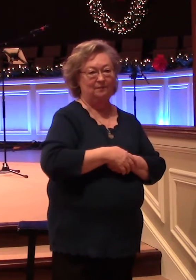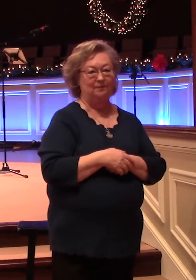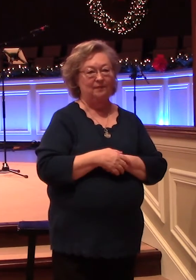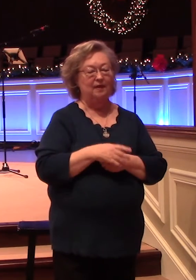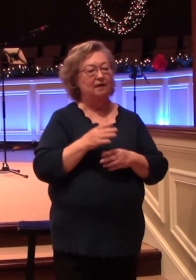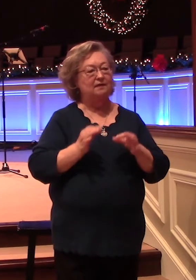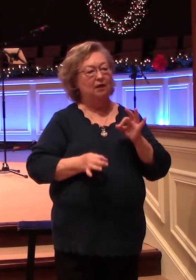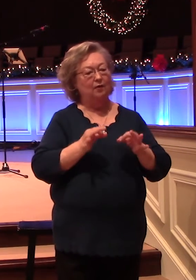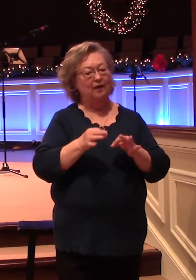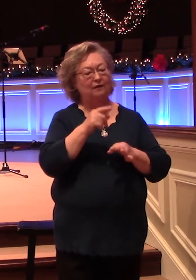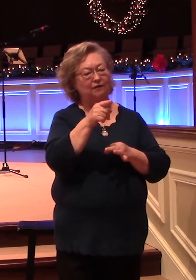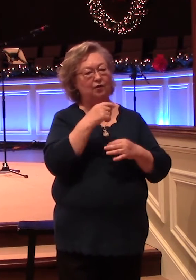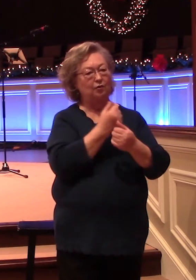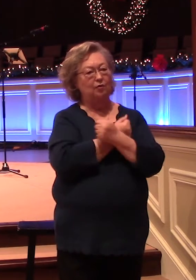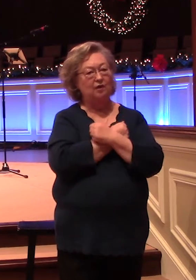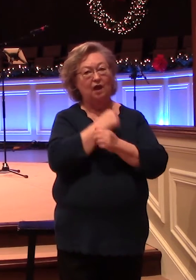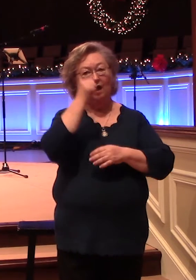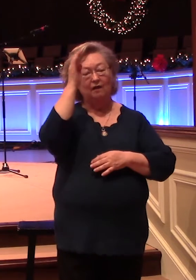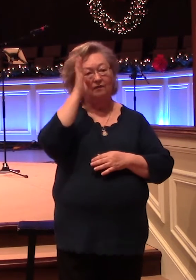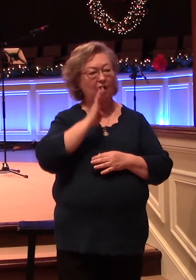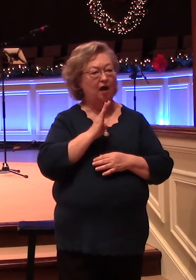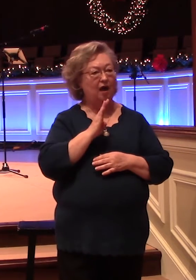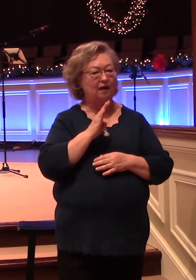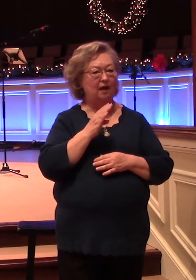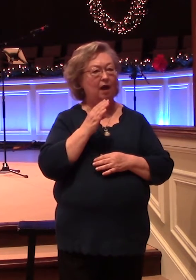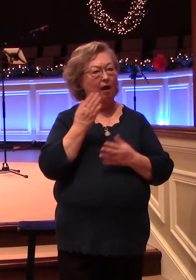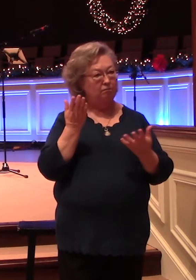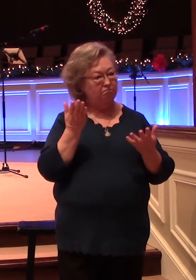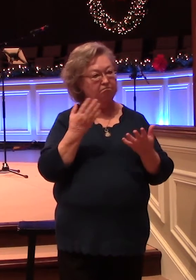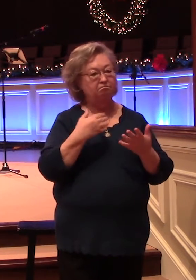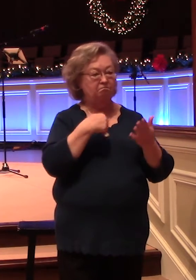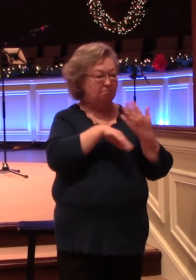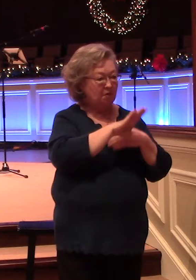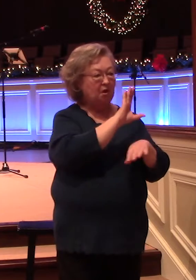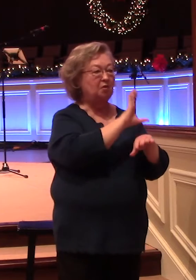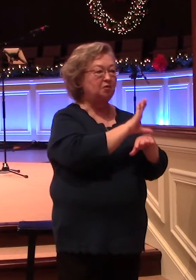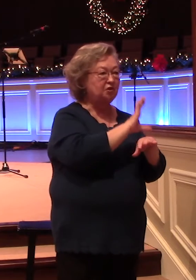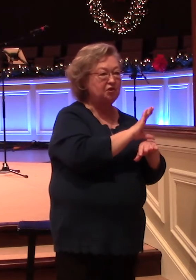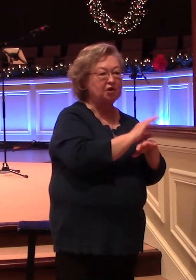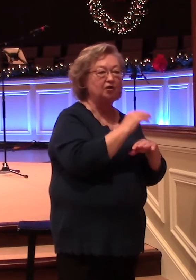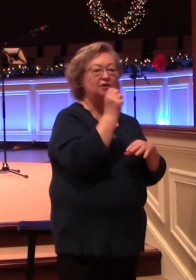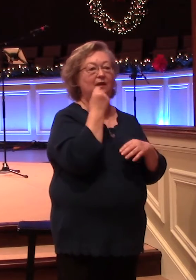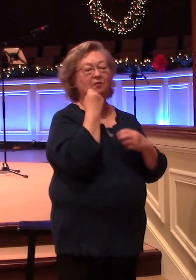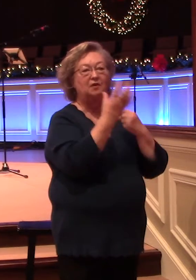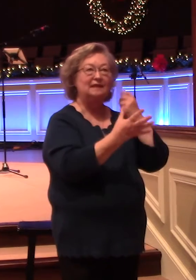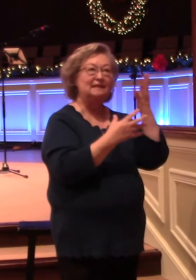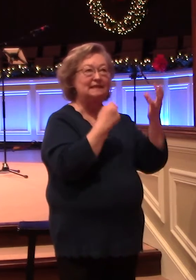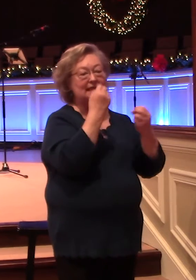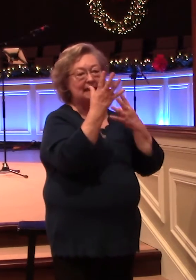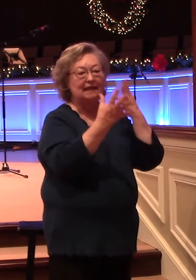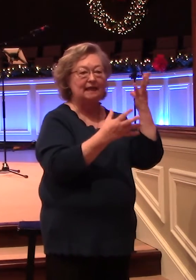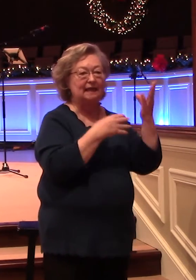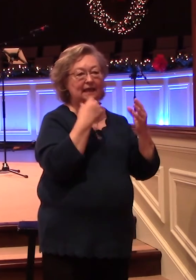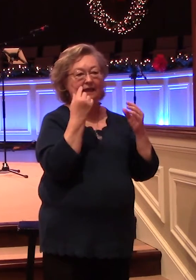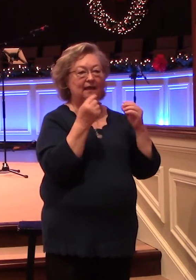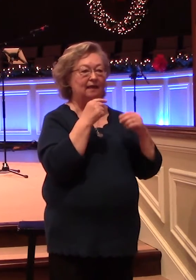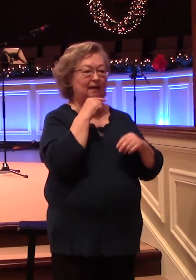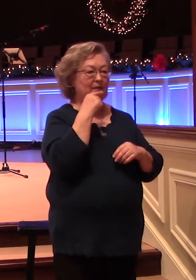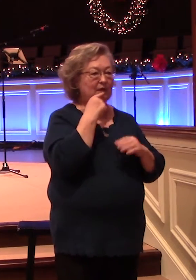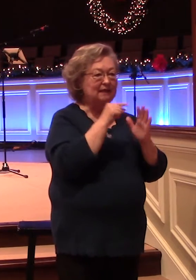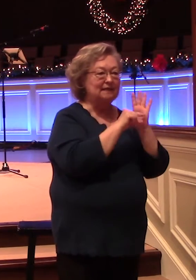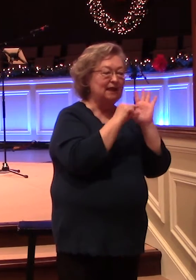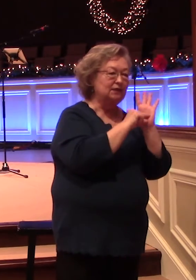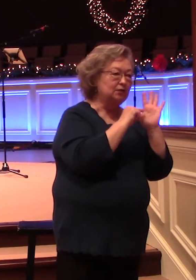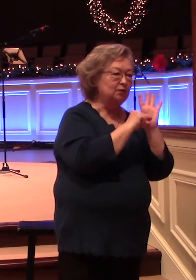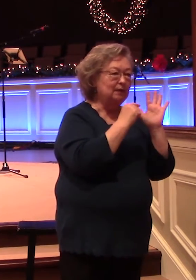him. I'm going to come into church and sing beautiful songs and say wonderful things and quote scripture.